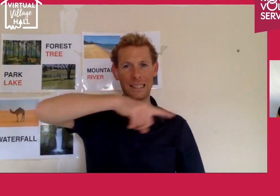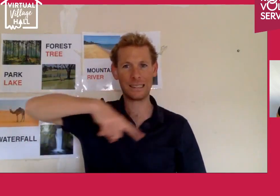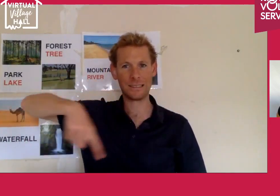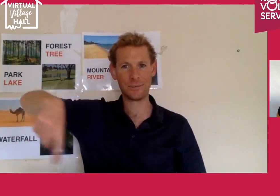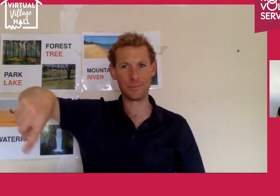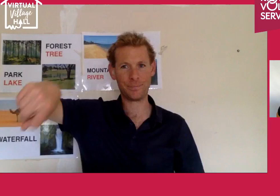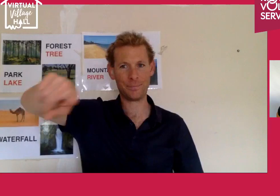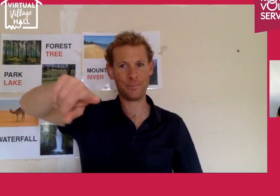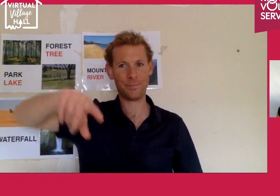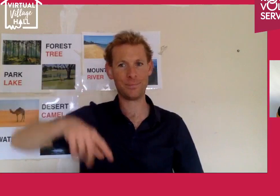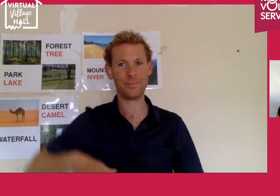Lake.